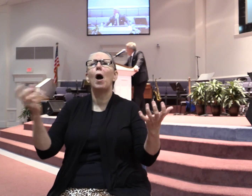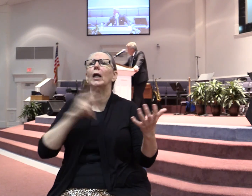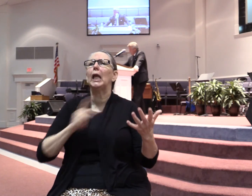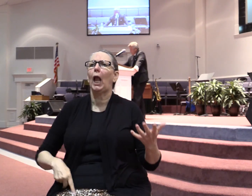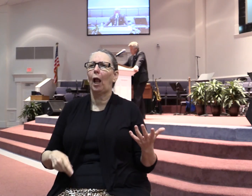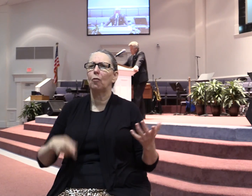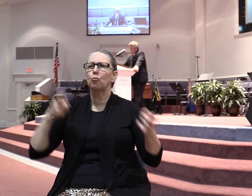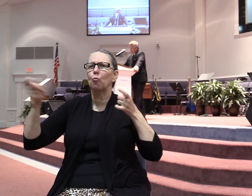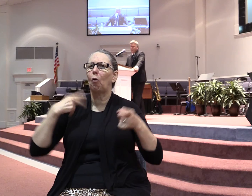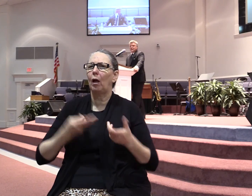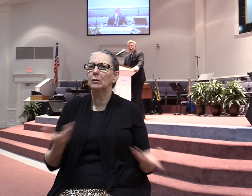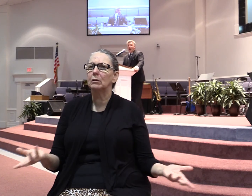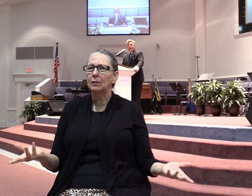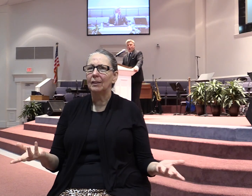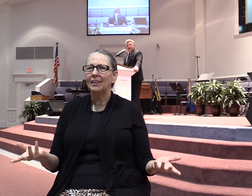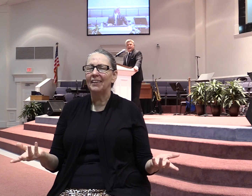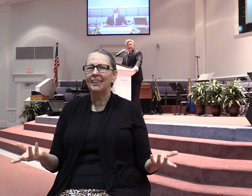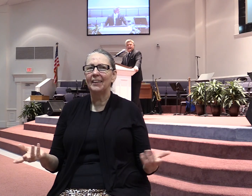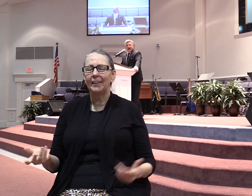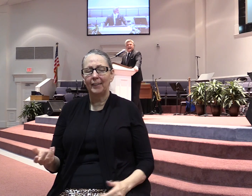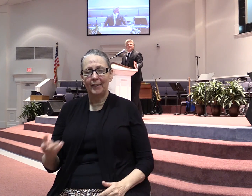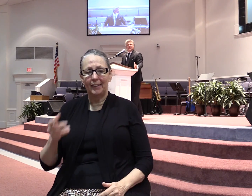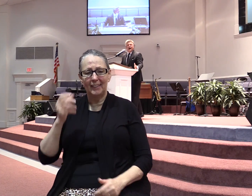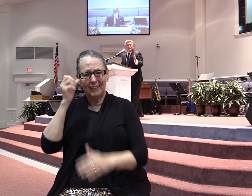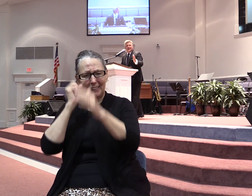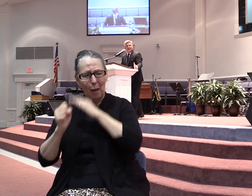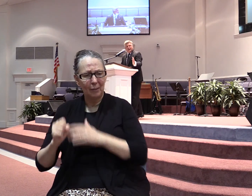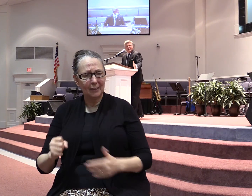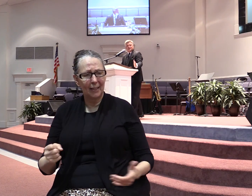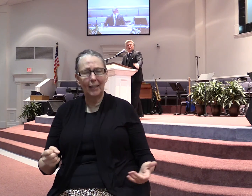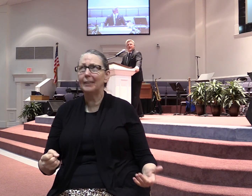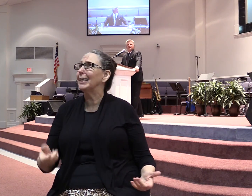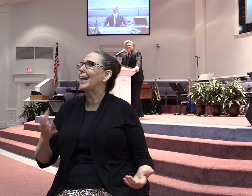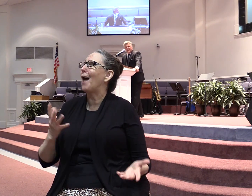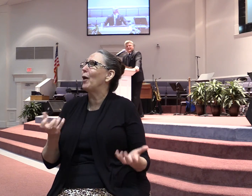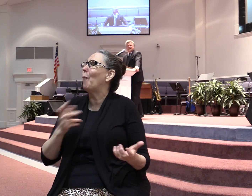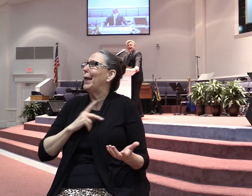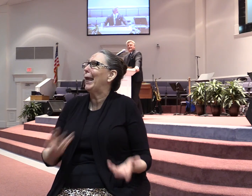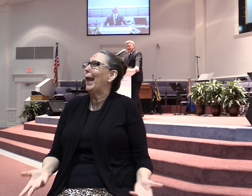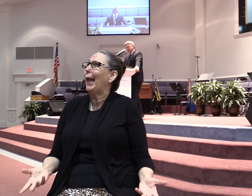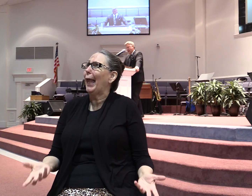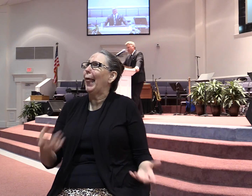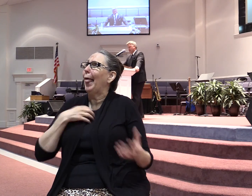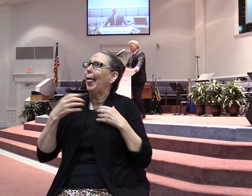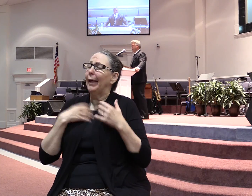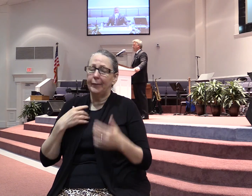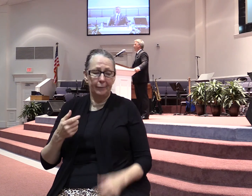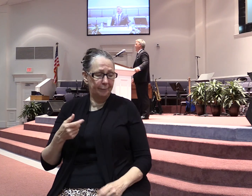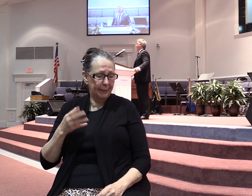above them. Saul, anointed by God himself to deliver Israel from the Philistines and their